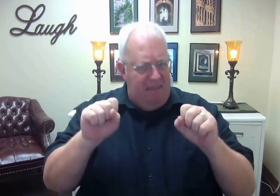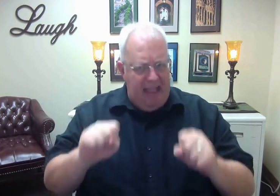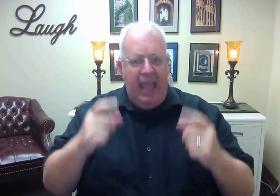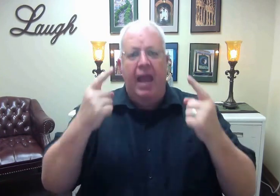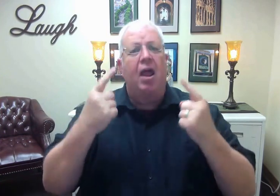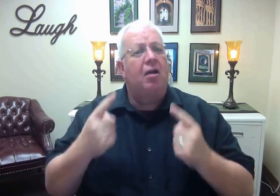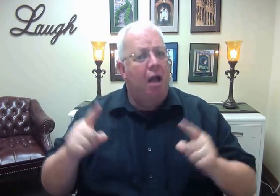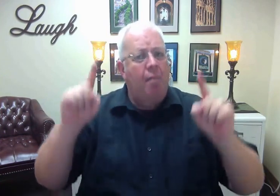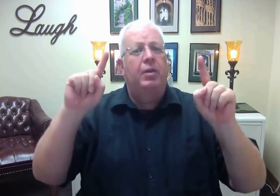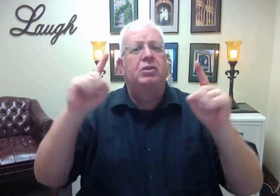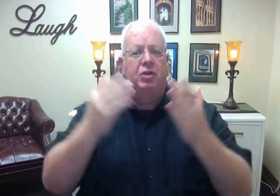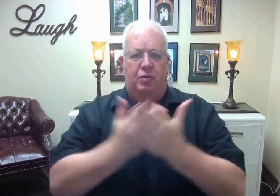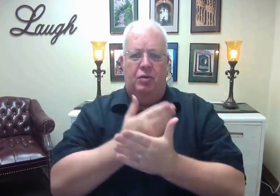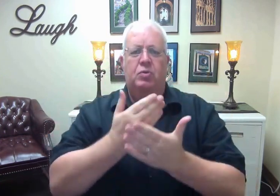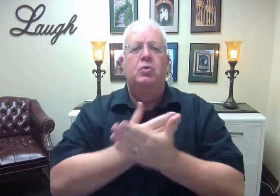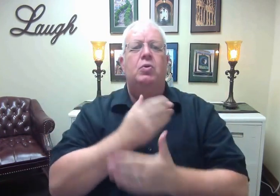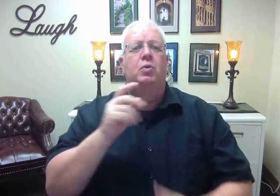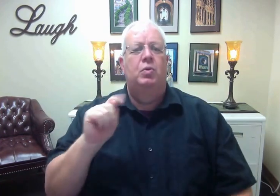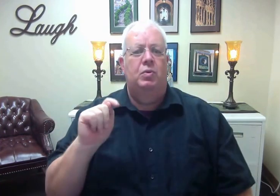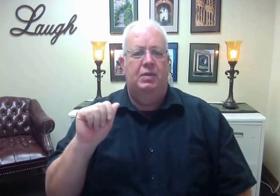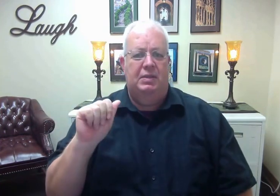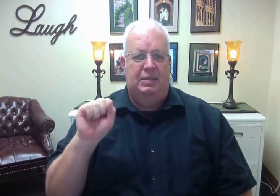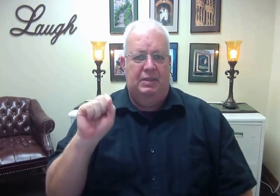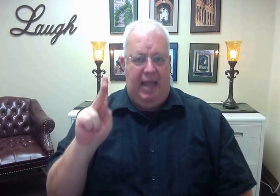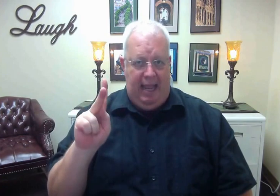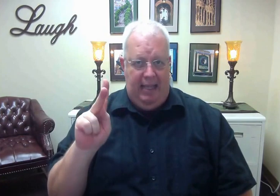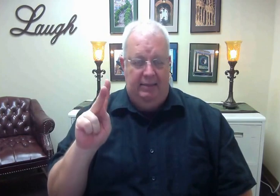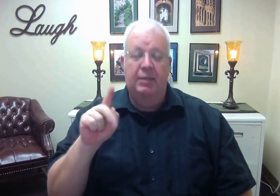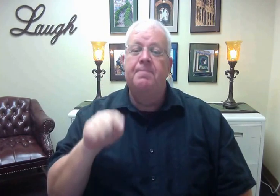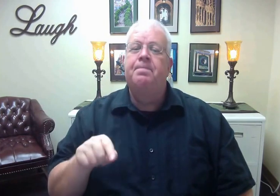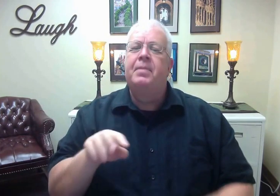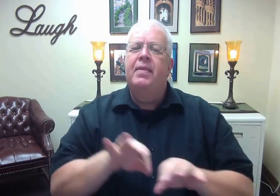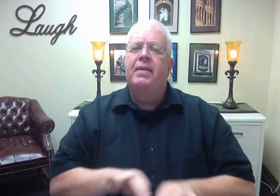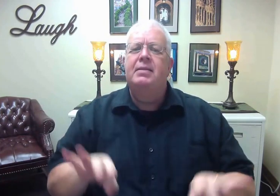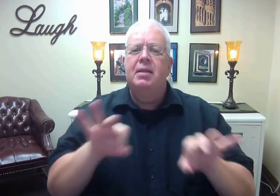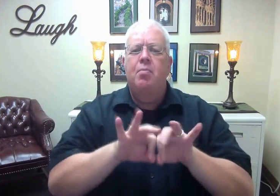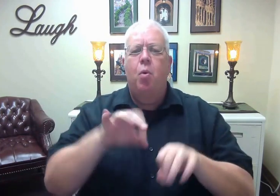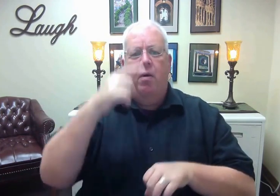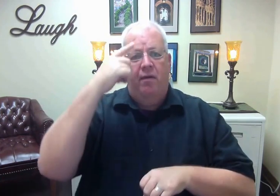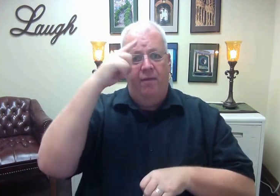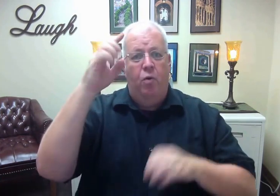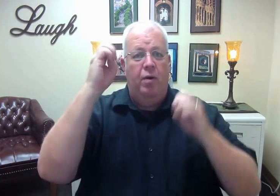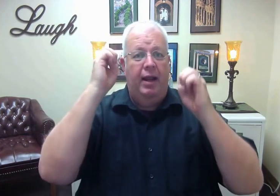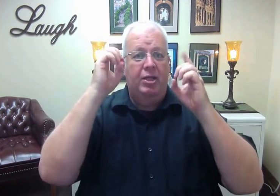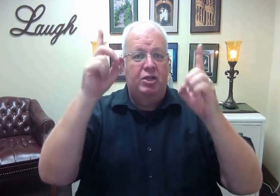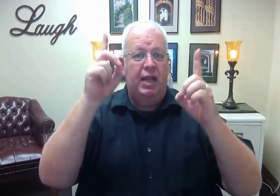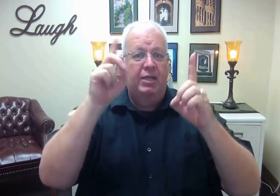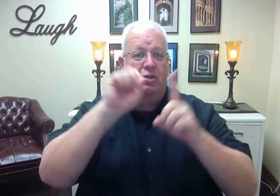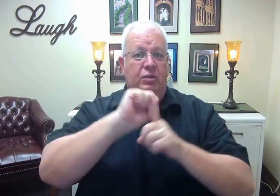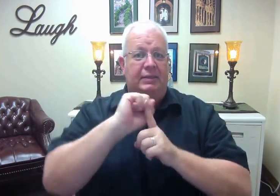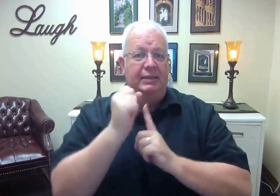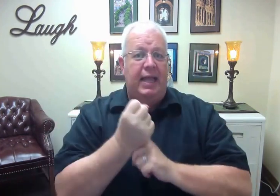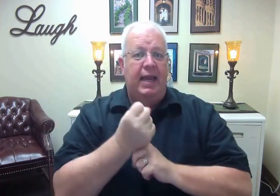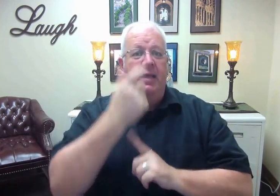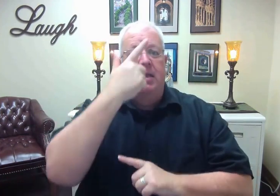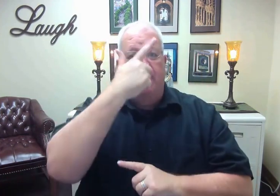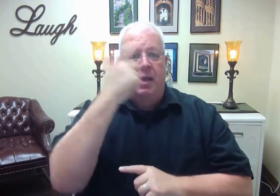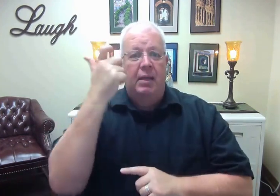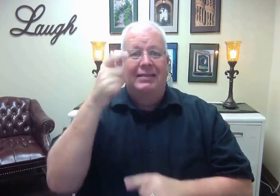can accomplish the new task. This is important for educational settings because